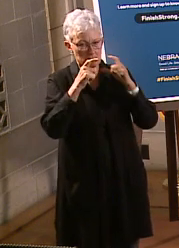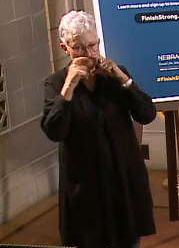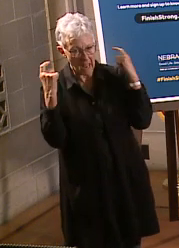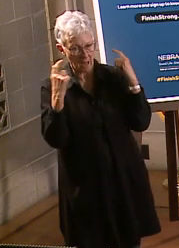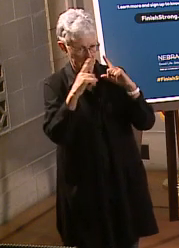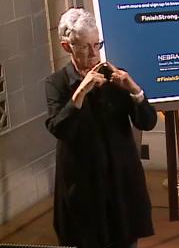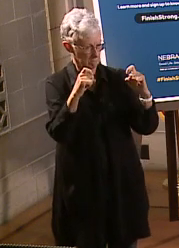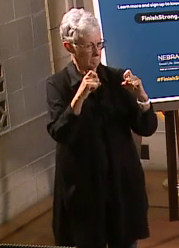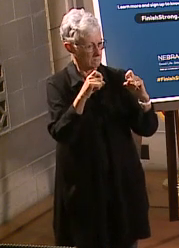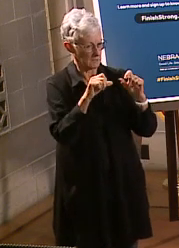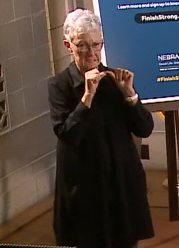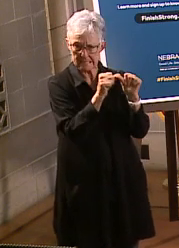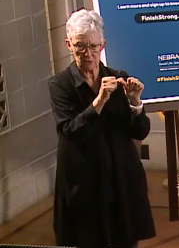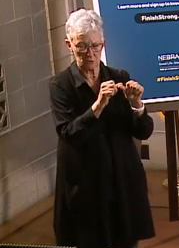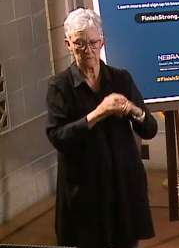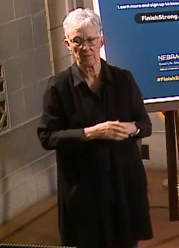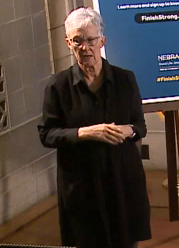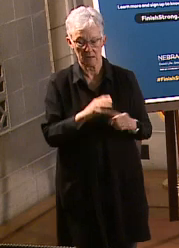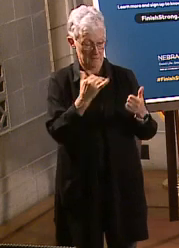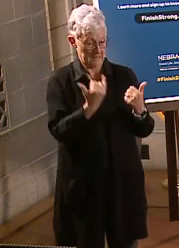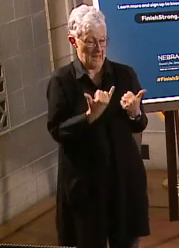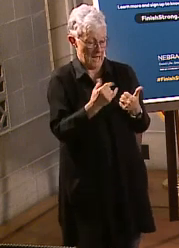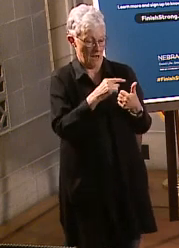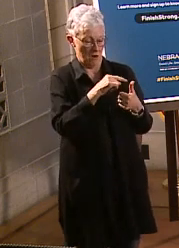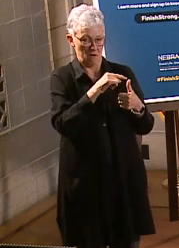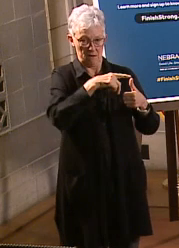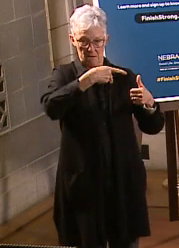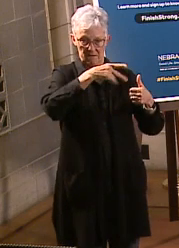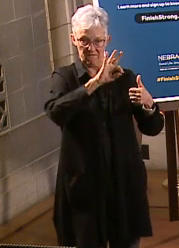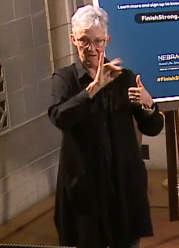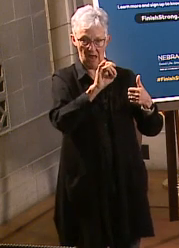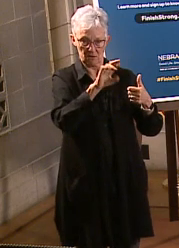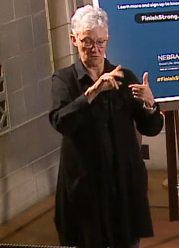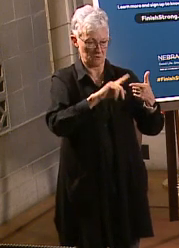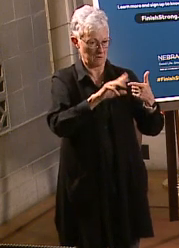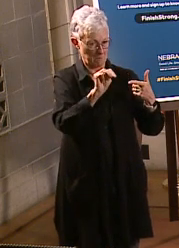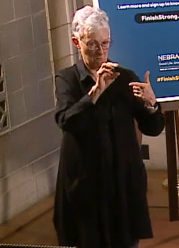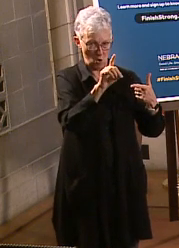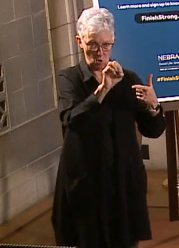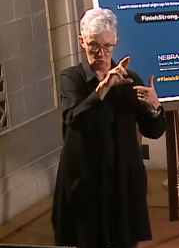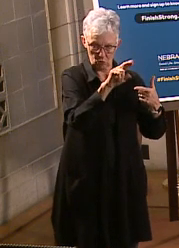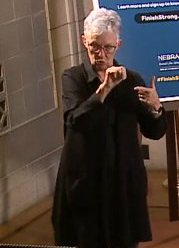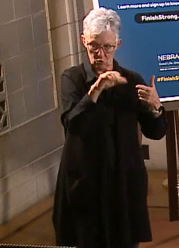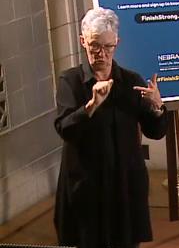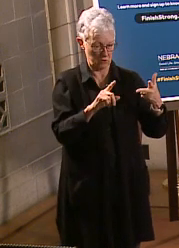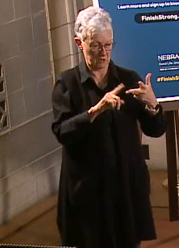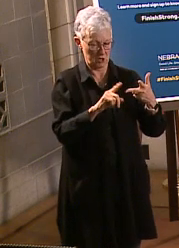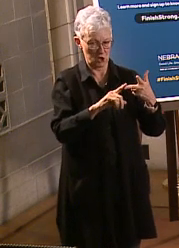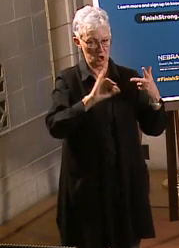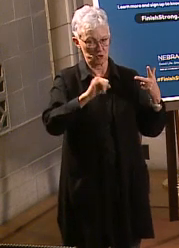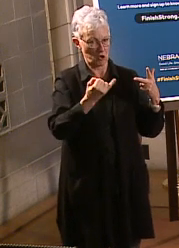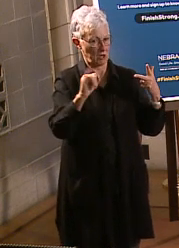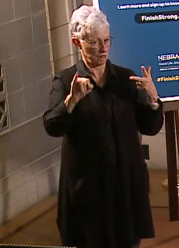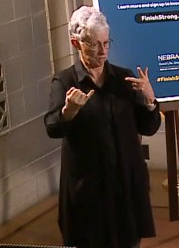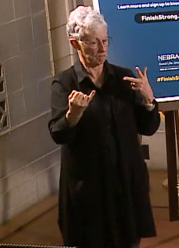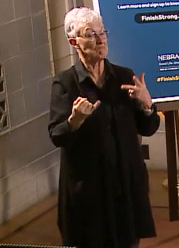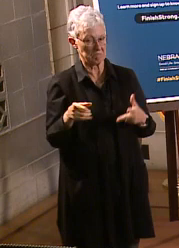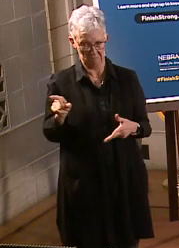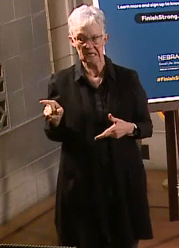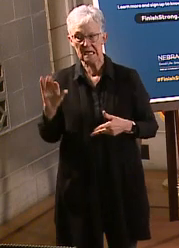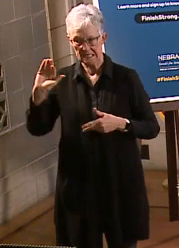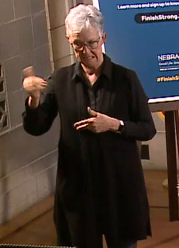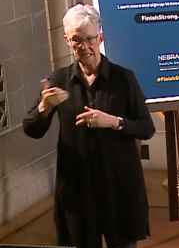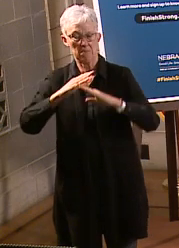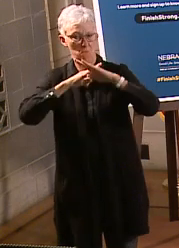that we have, the Moderna, the Pfizer, and now the Johnson & Johnson vaccine seem to be very effective against the